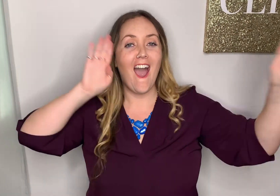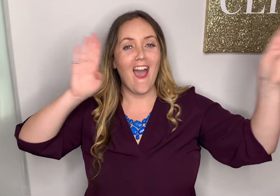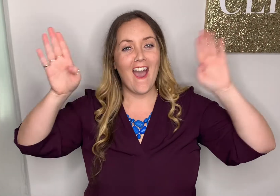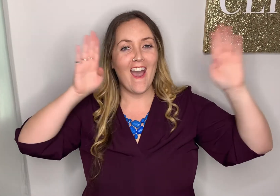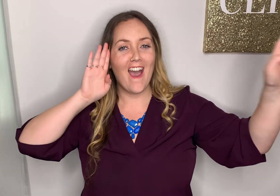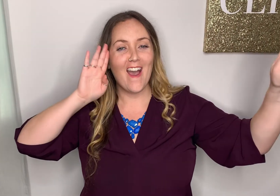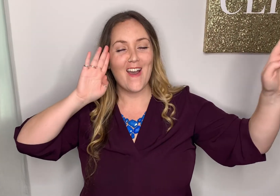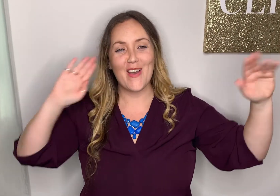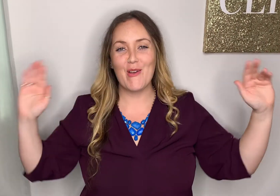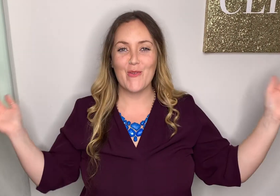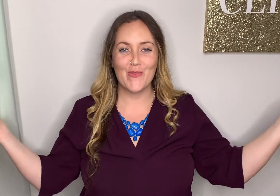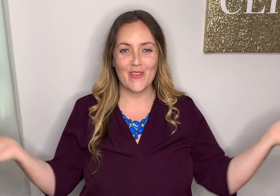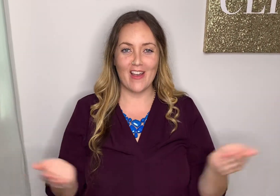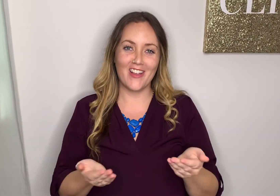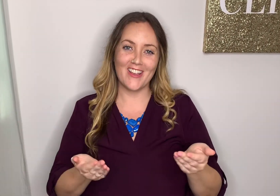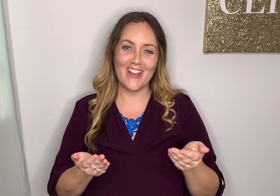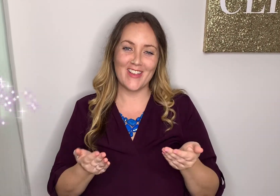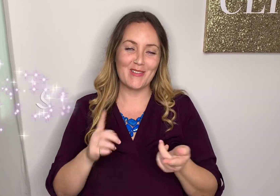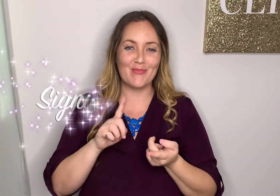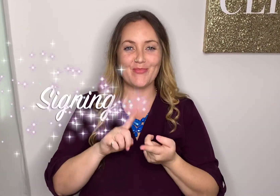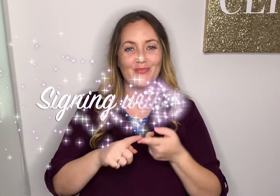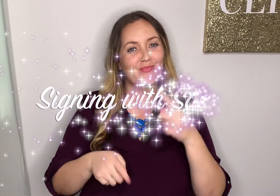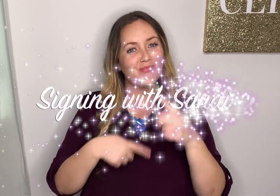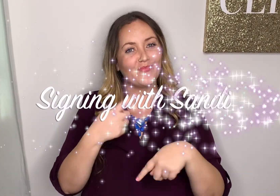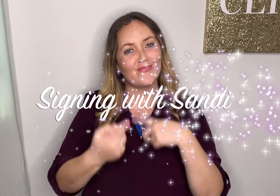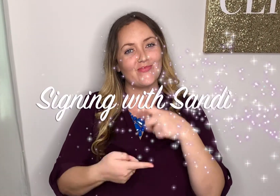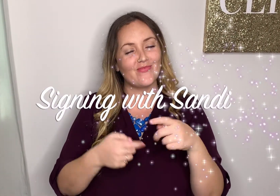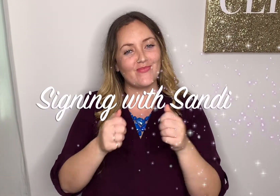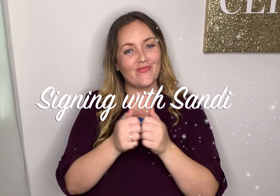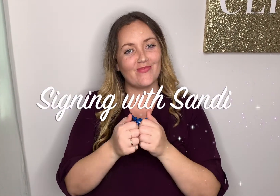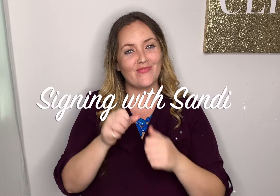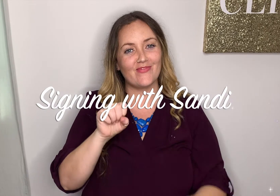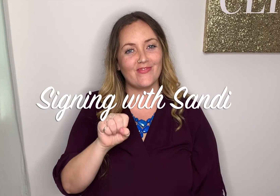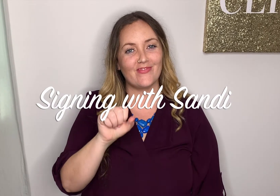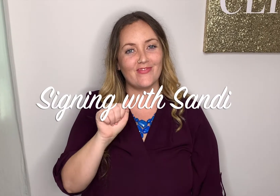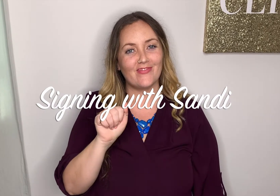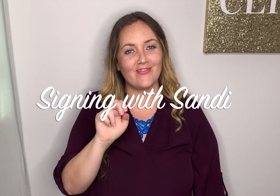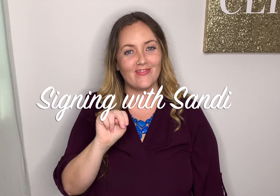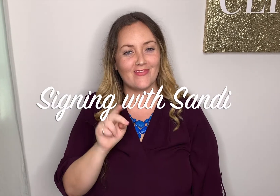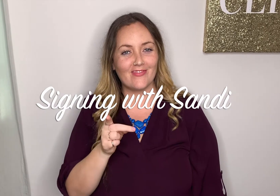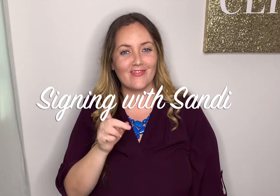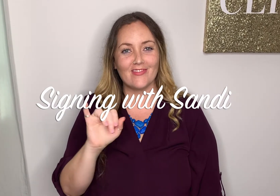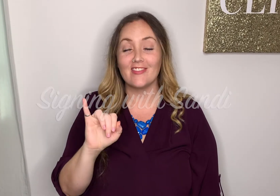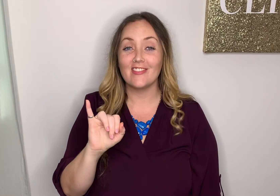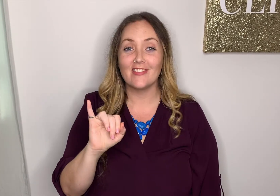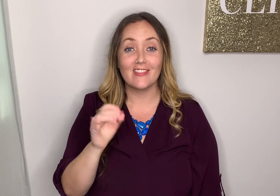Hi there, hello. Welcome to Signing with Sandy.